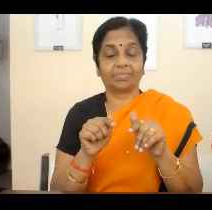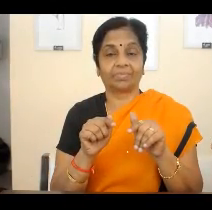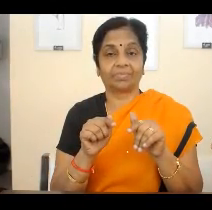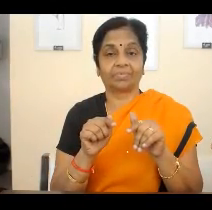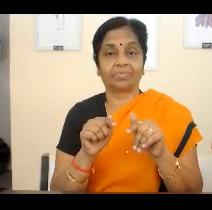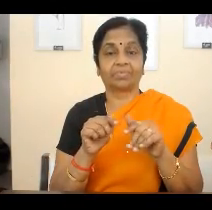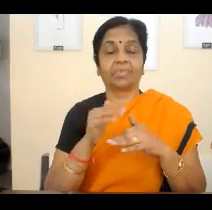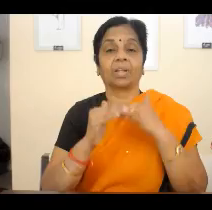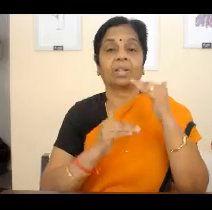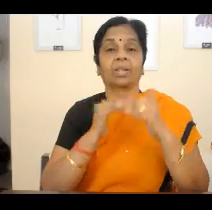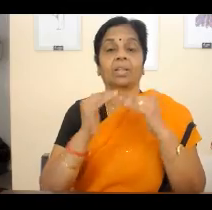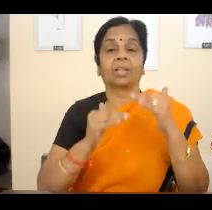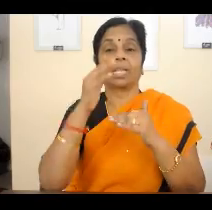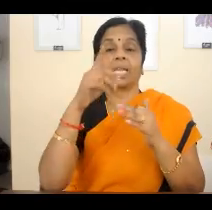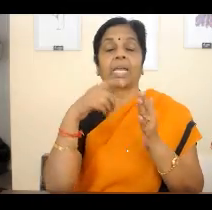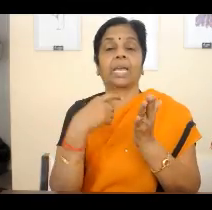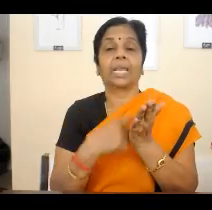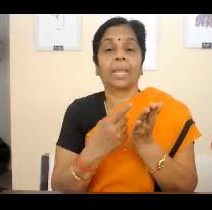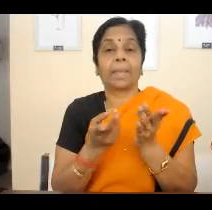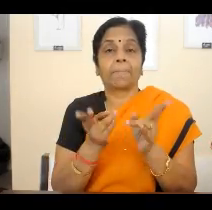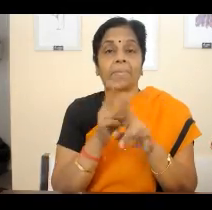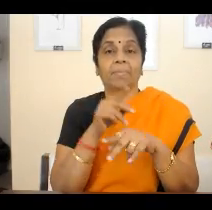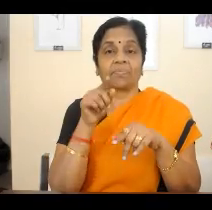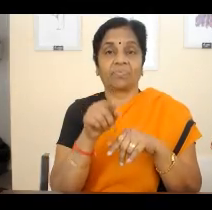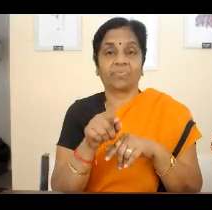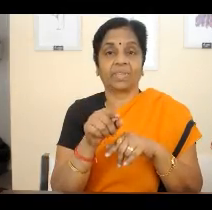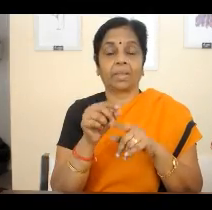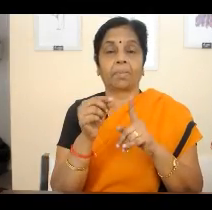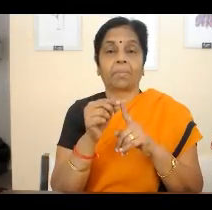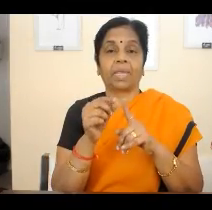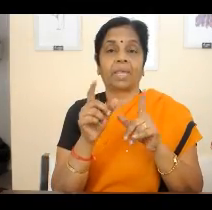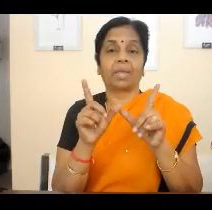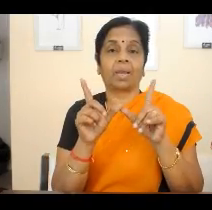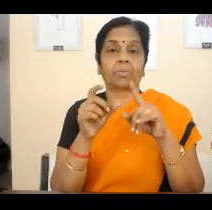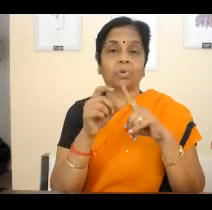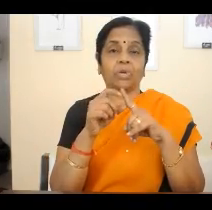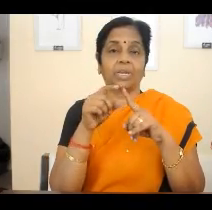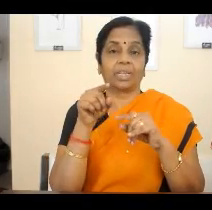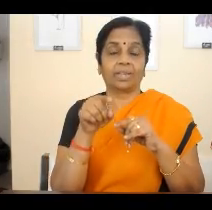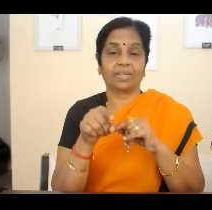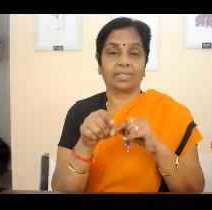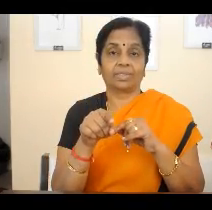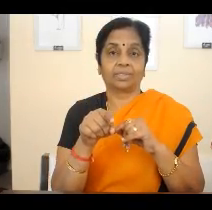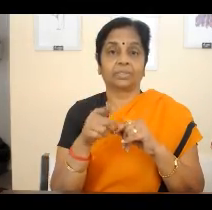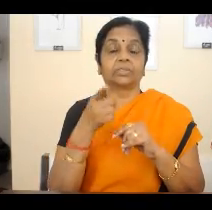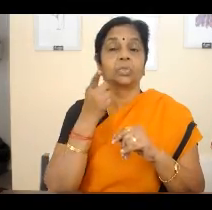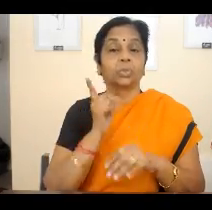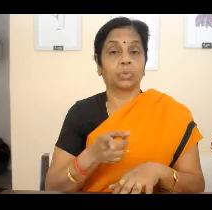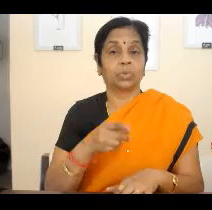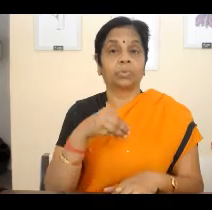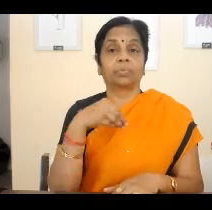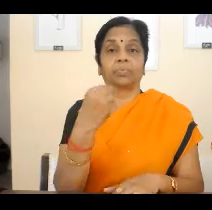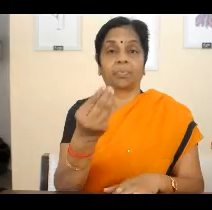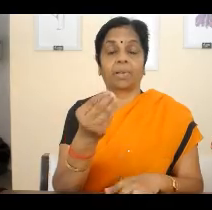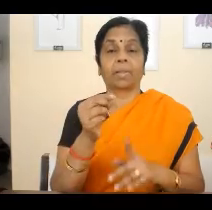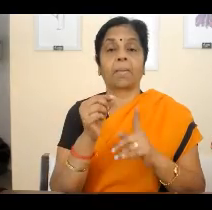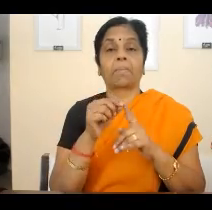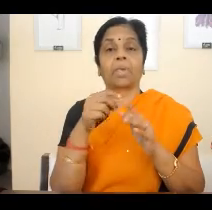for development and rehabilitation of PWDs should be preferred